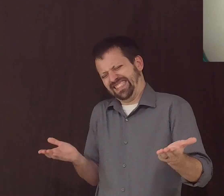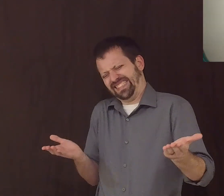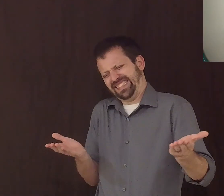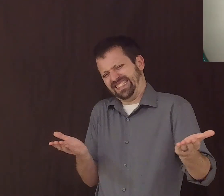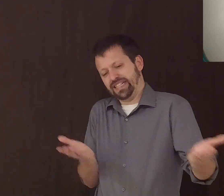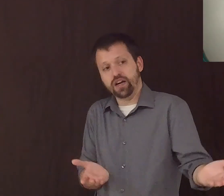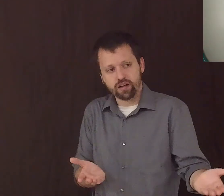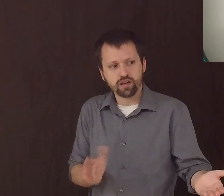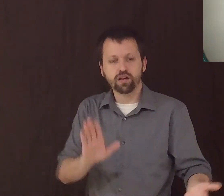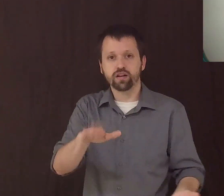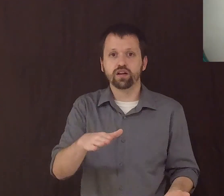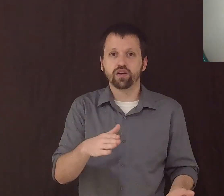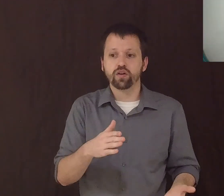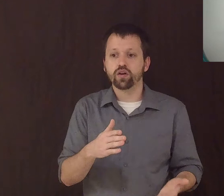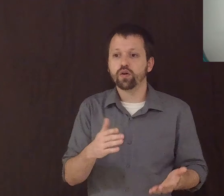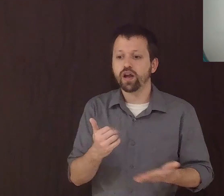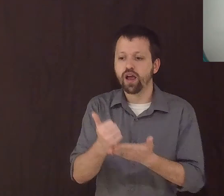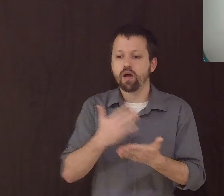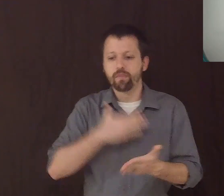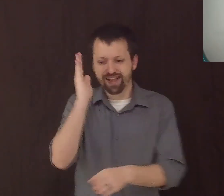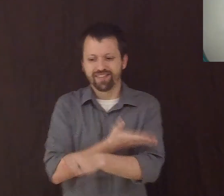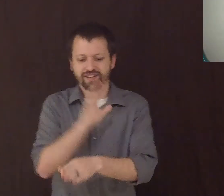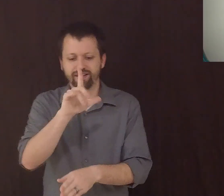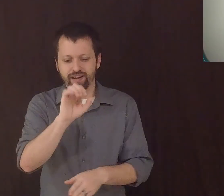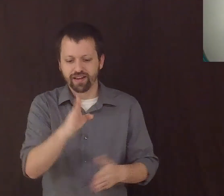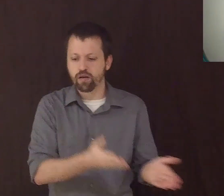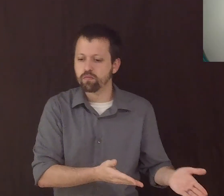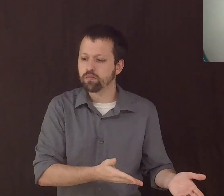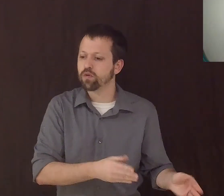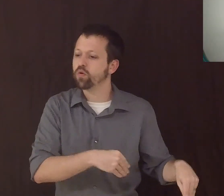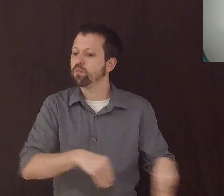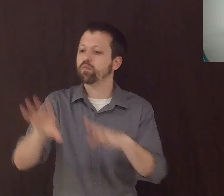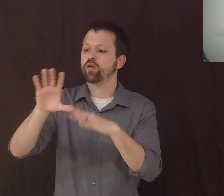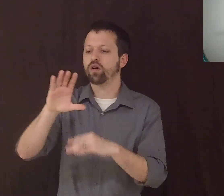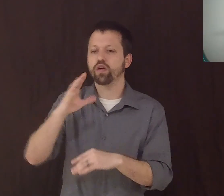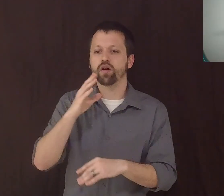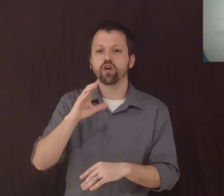I hope I can make it. And you know, we had to, when we moved my son Caleb recently to Colorado,